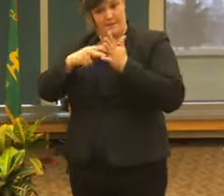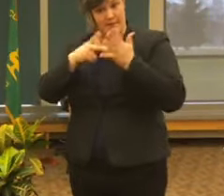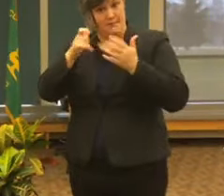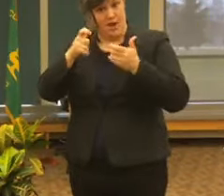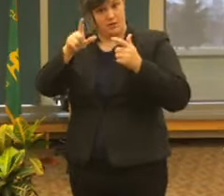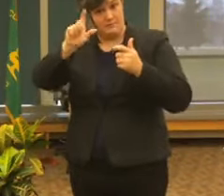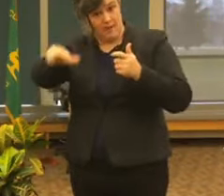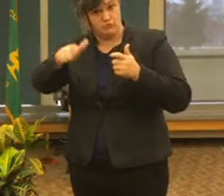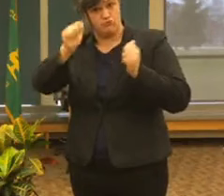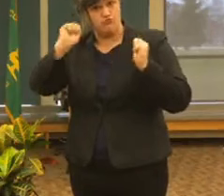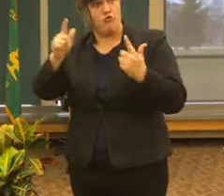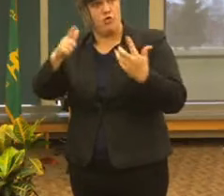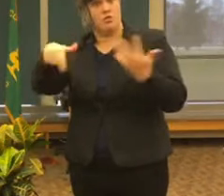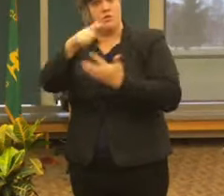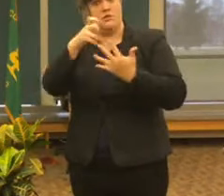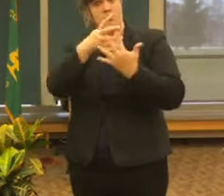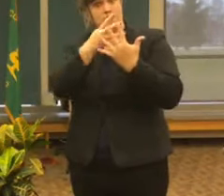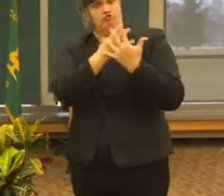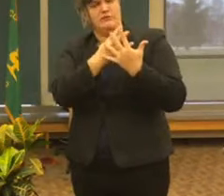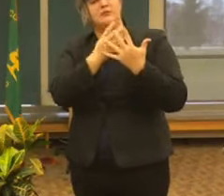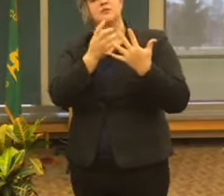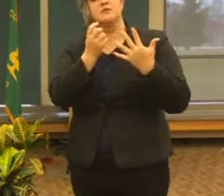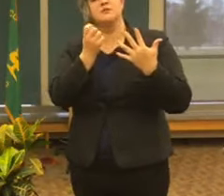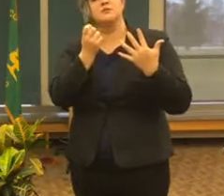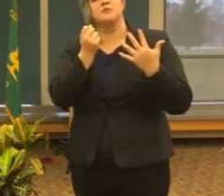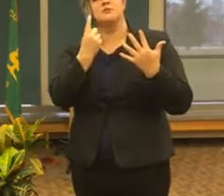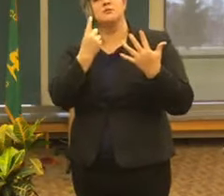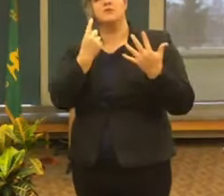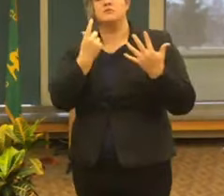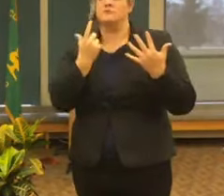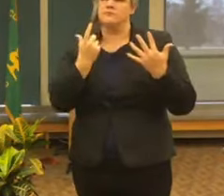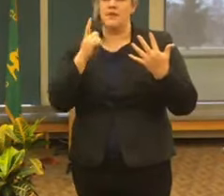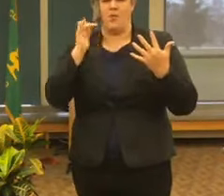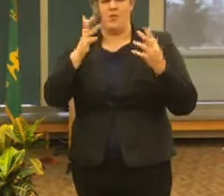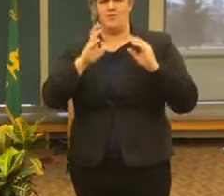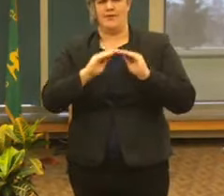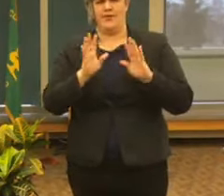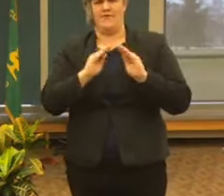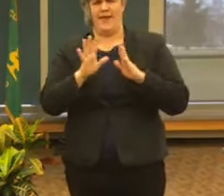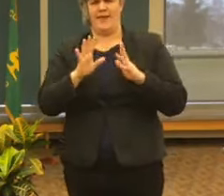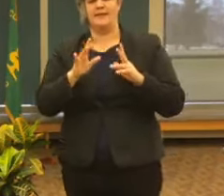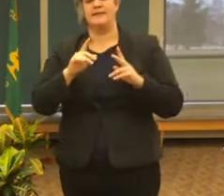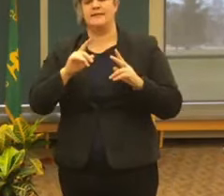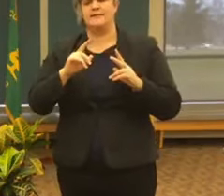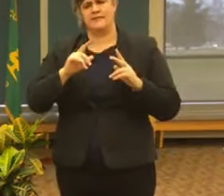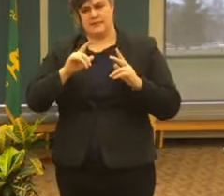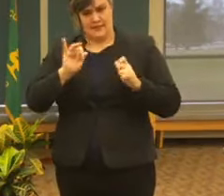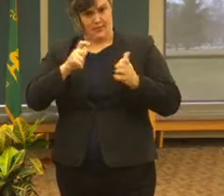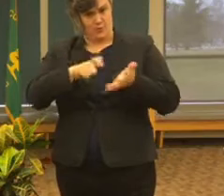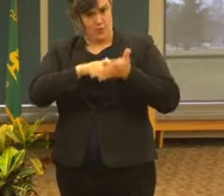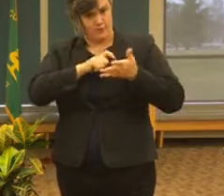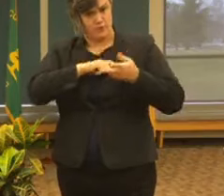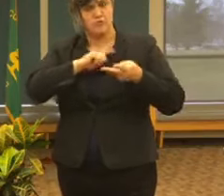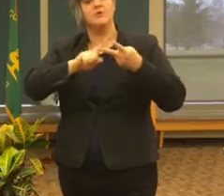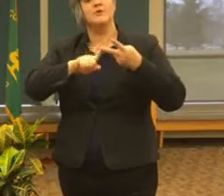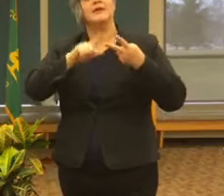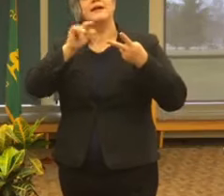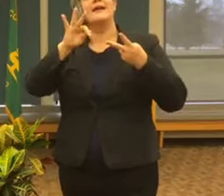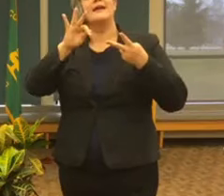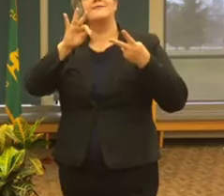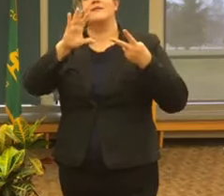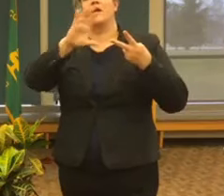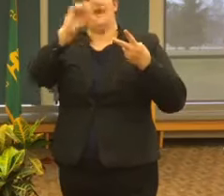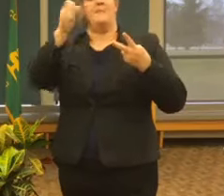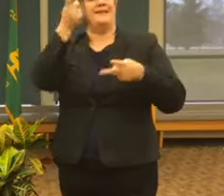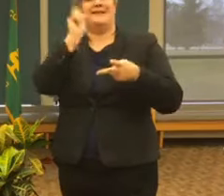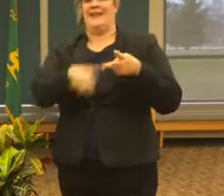on. What about employers who, I want to clarify that, and also what about employers who can't get these thermometers,